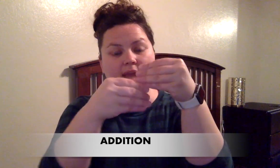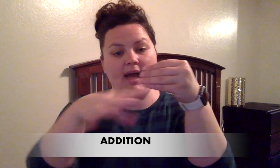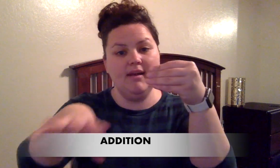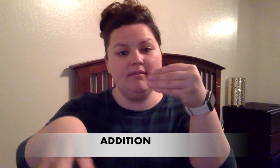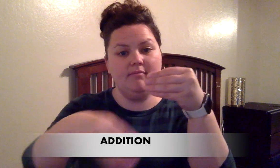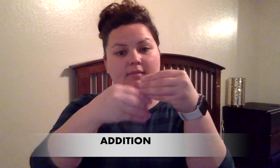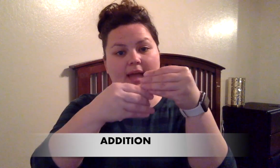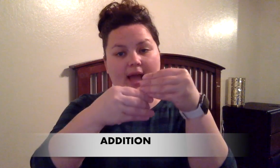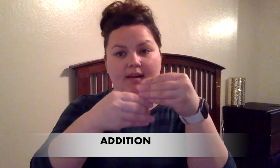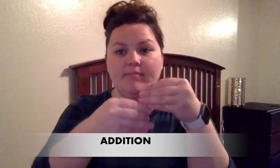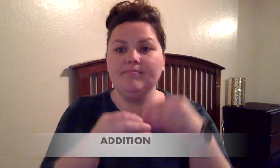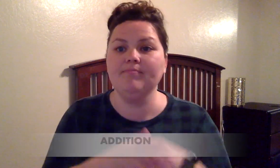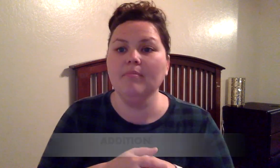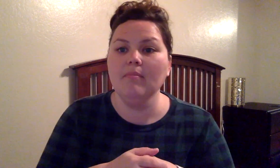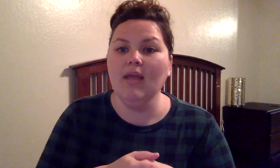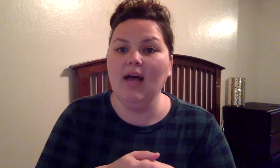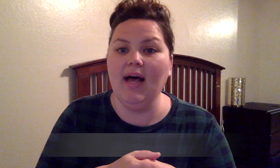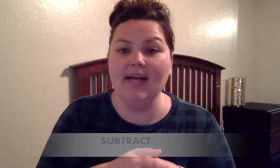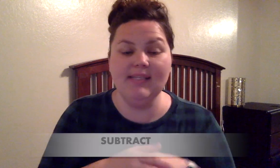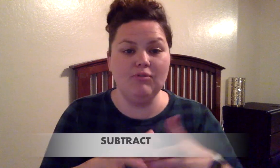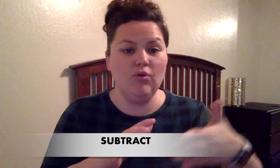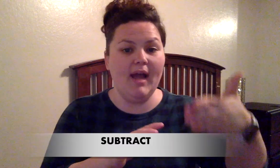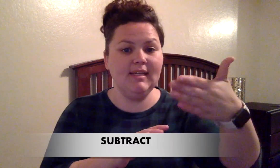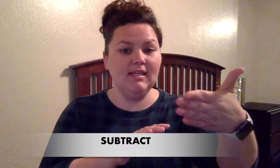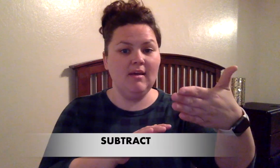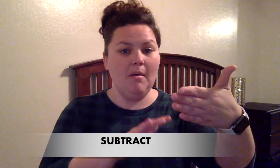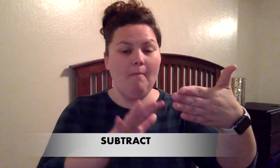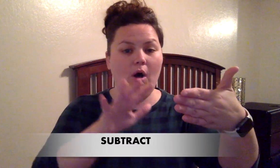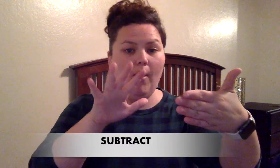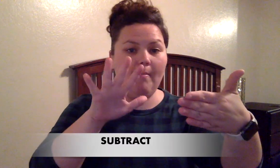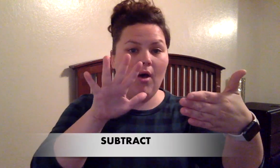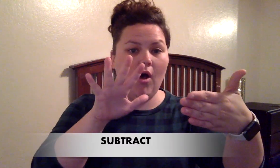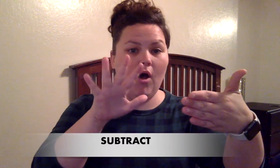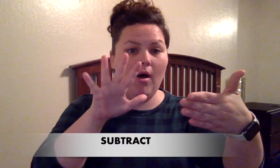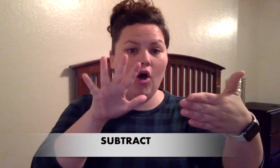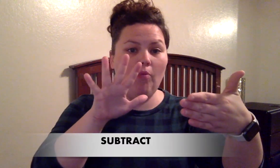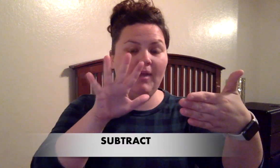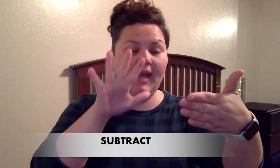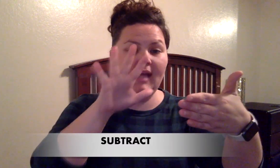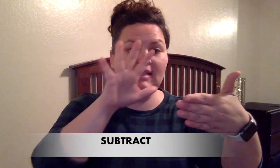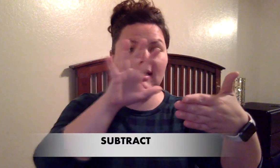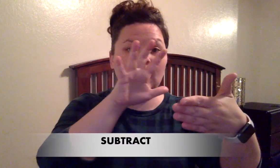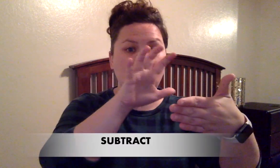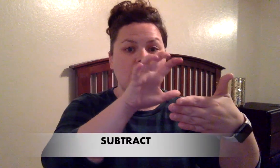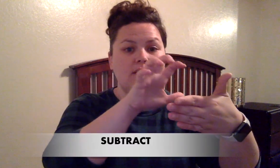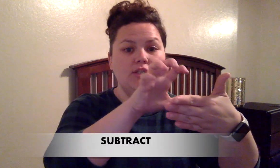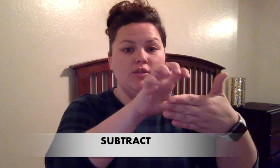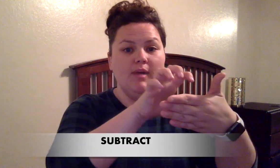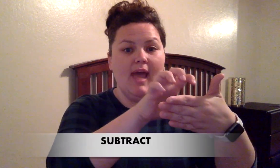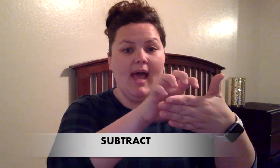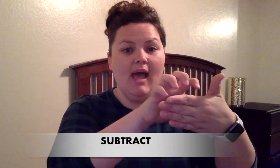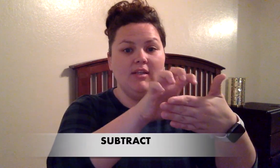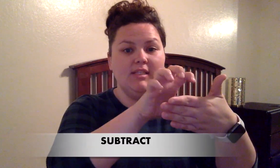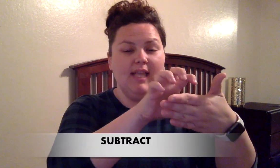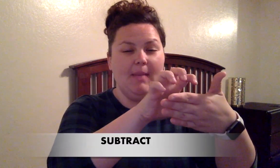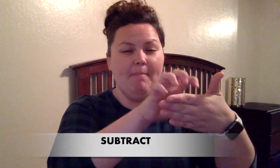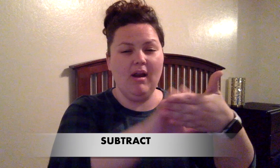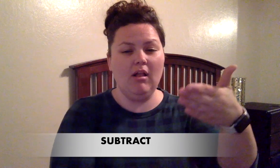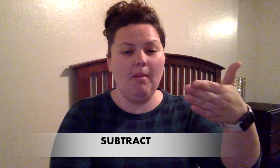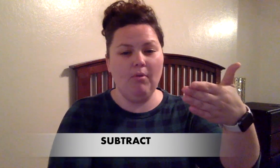add, add, add. Subtract, palm, open hand to like a bear claw pull